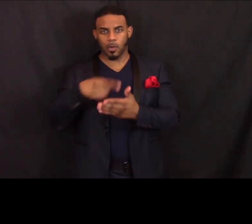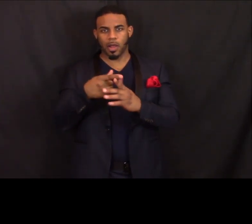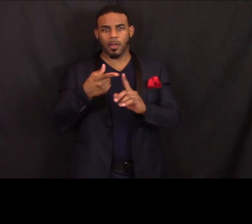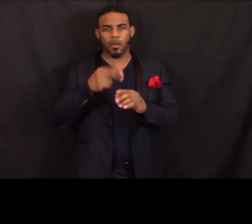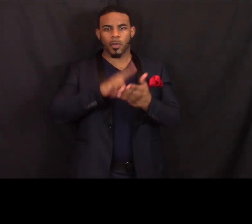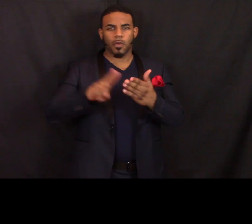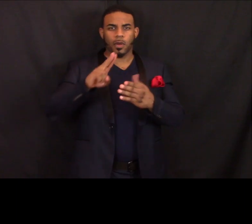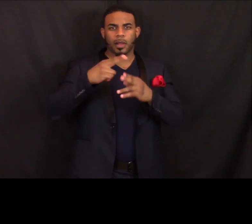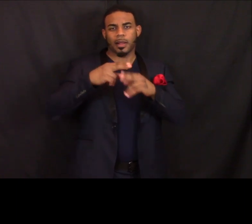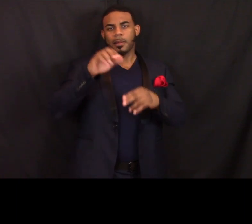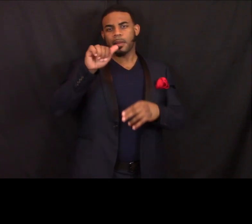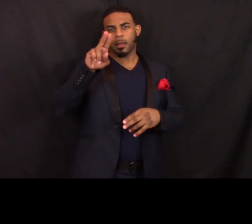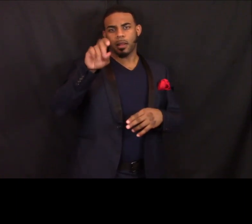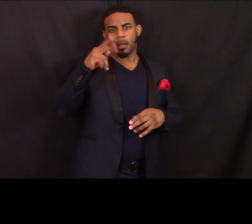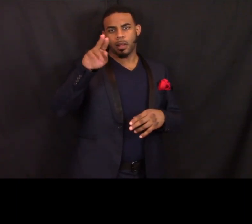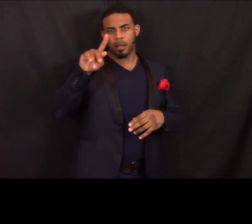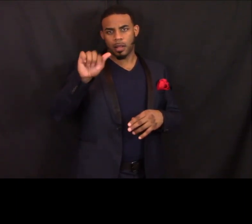health and human service.